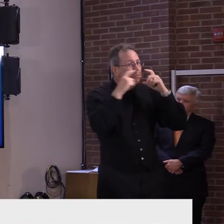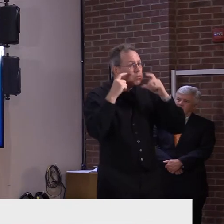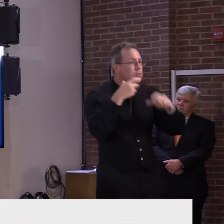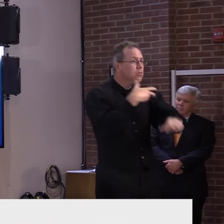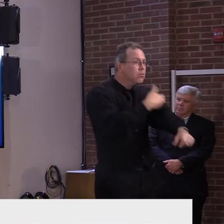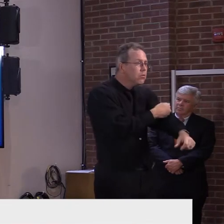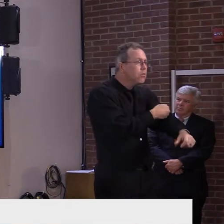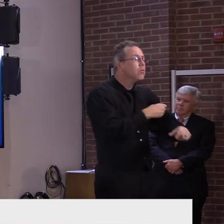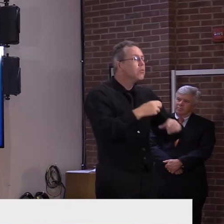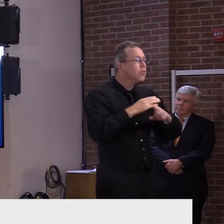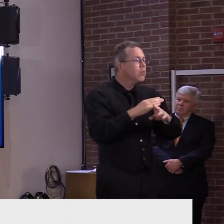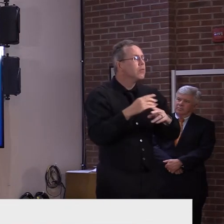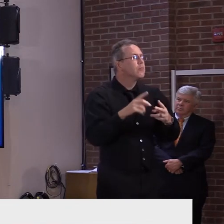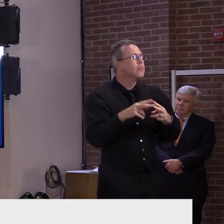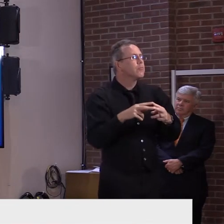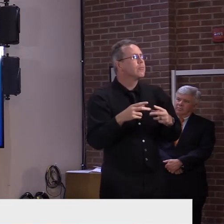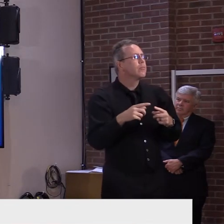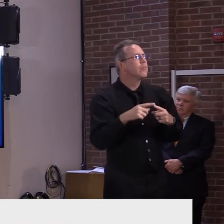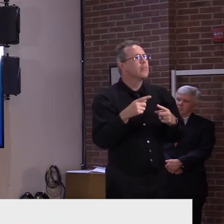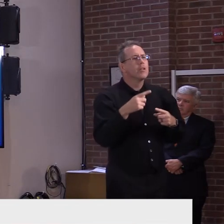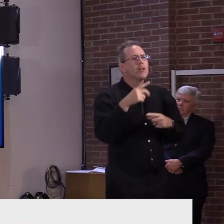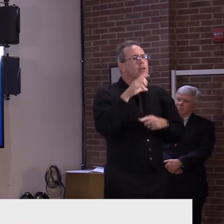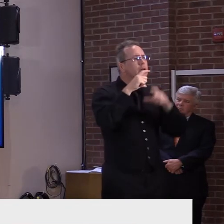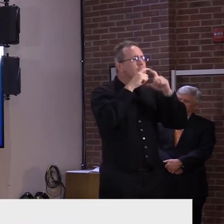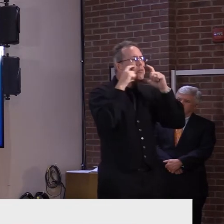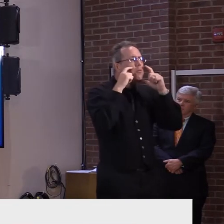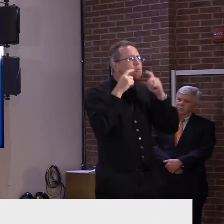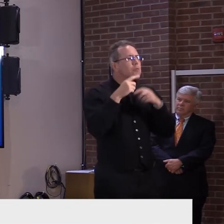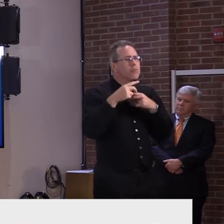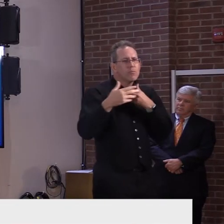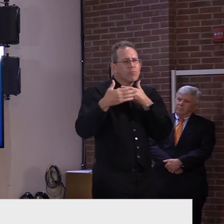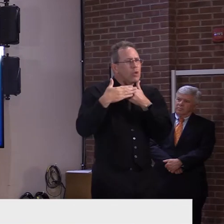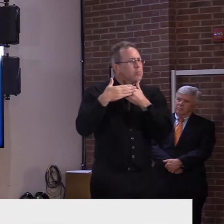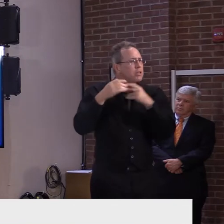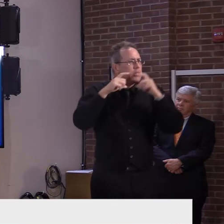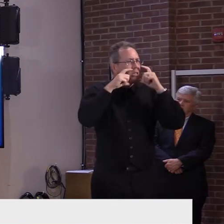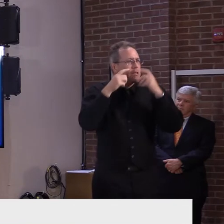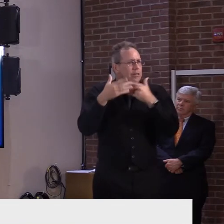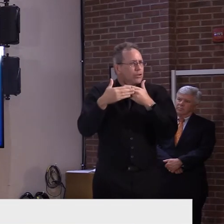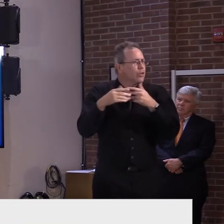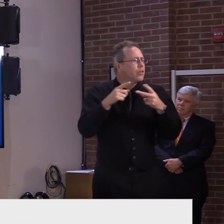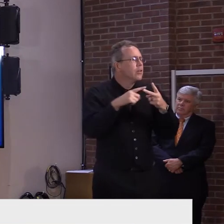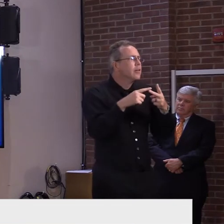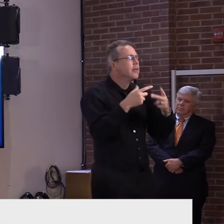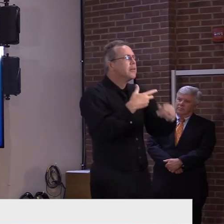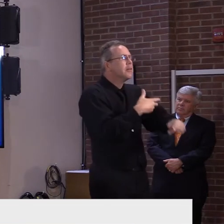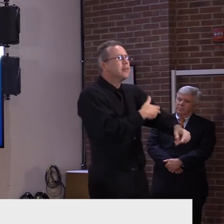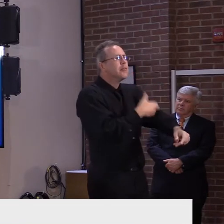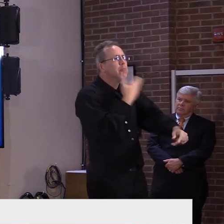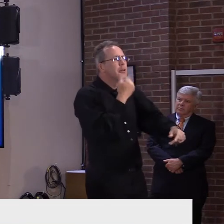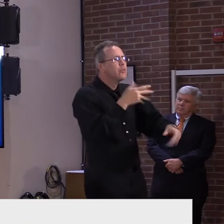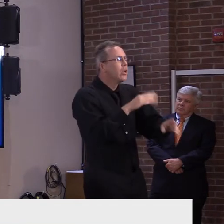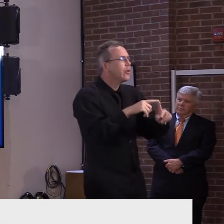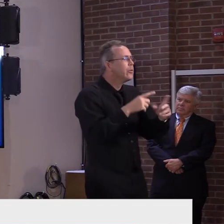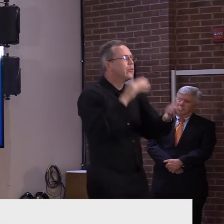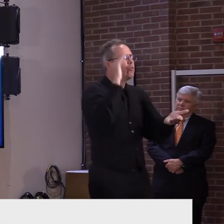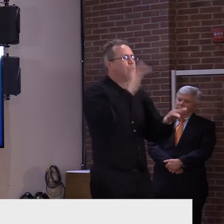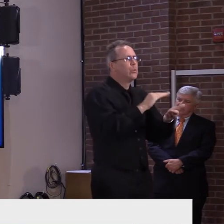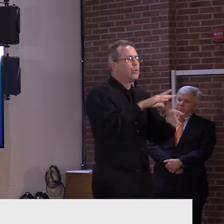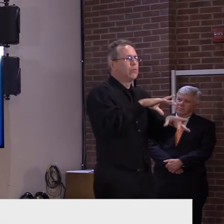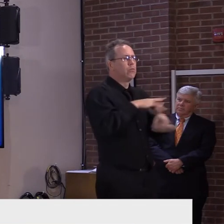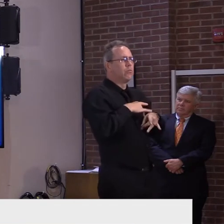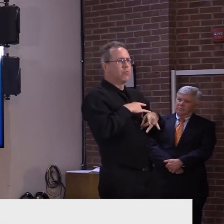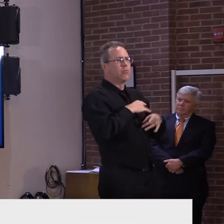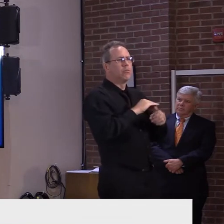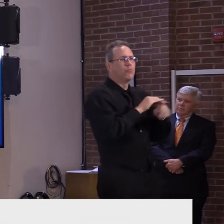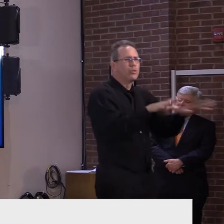strategy, vaccination, that is the best defense, and the other is probably the best mitigation strategy at a time when